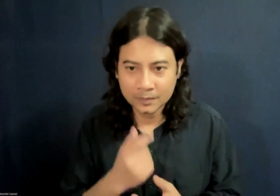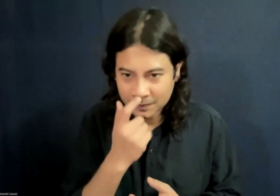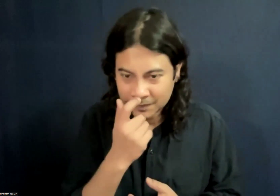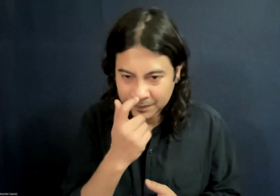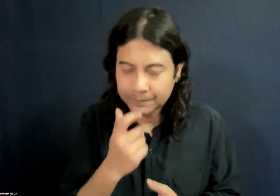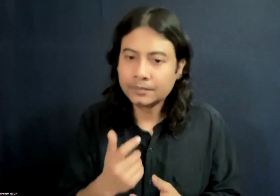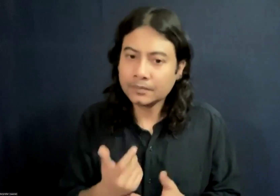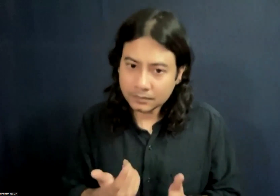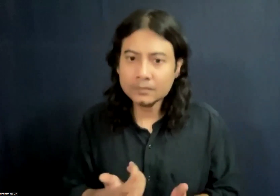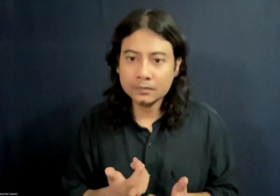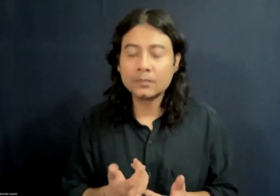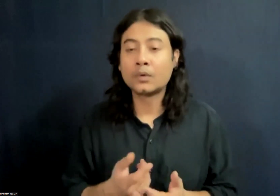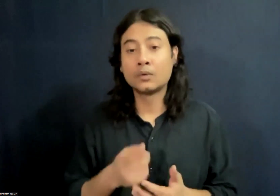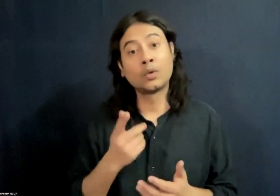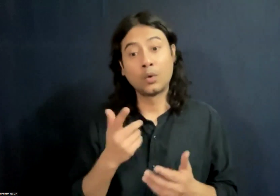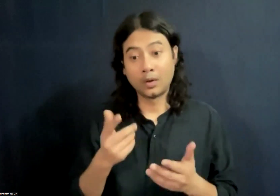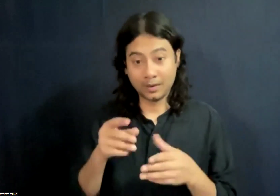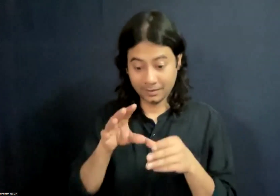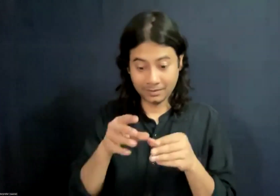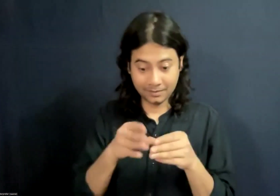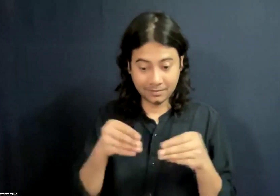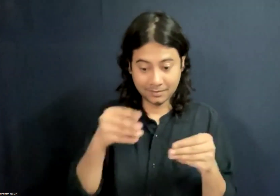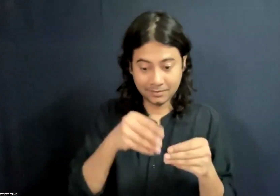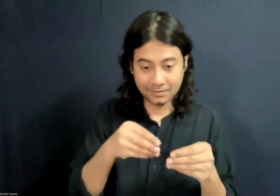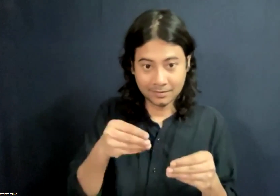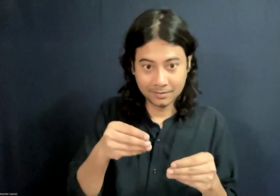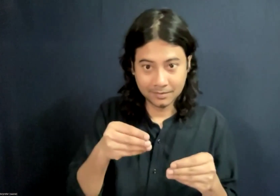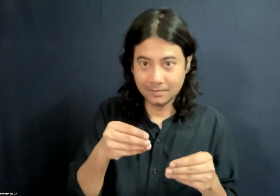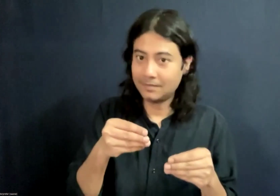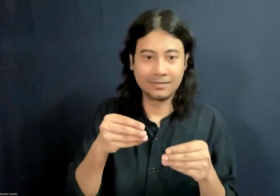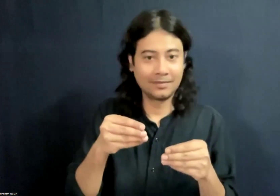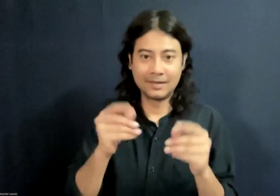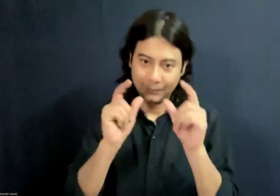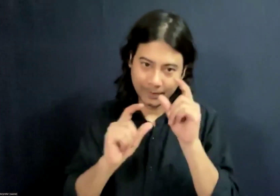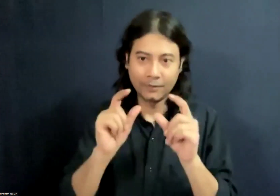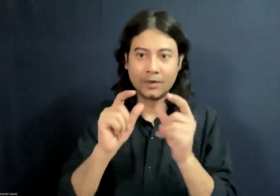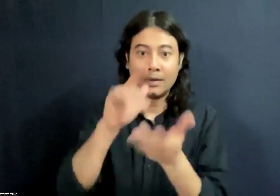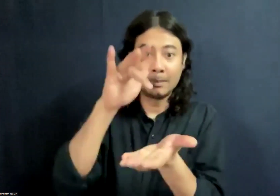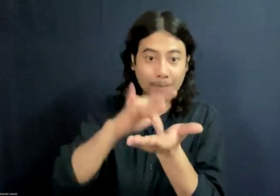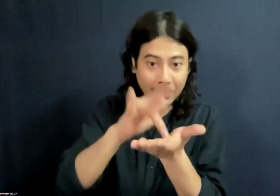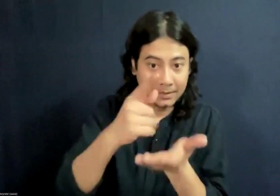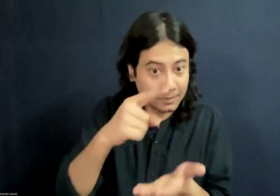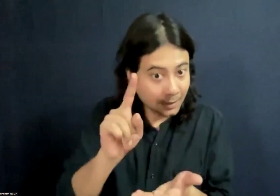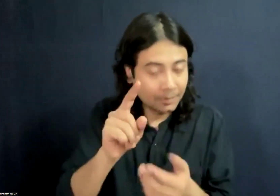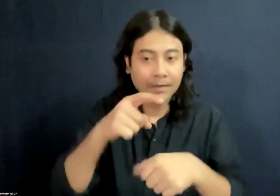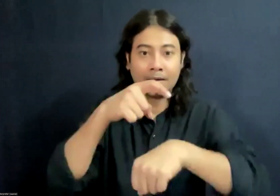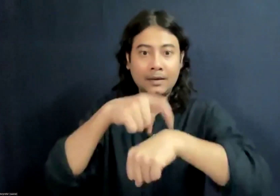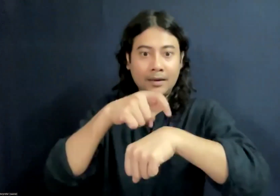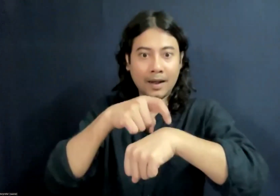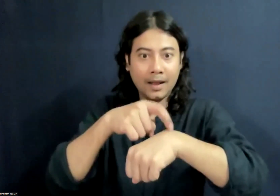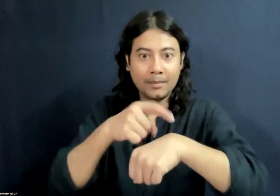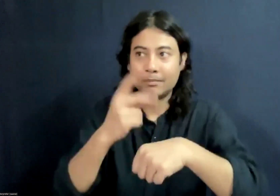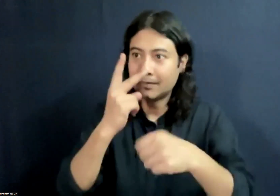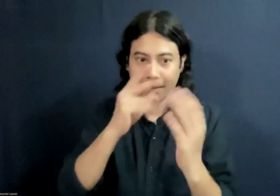If you want, so be careful and where you are giving charity, what place, what time. You should be careful of all these